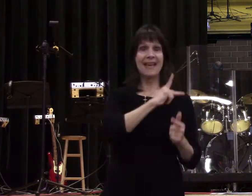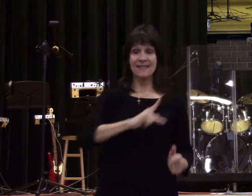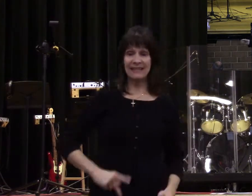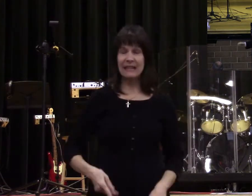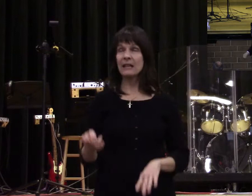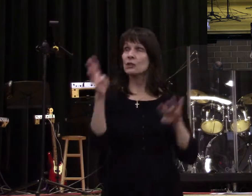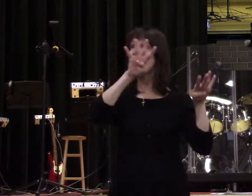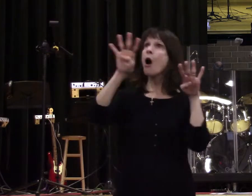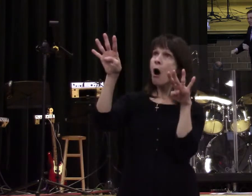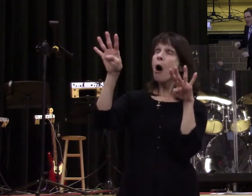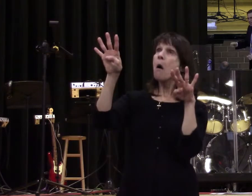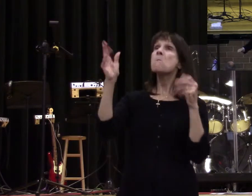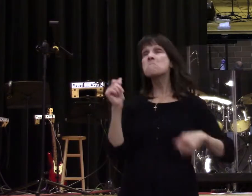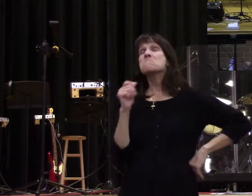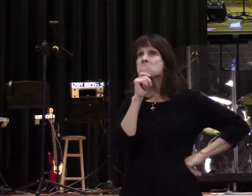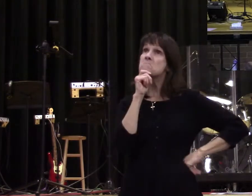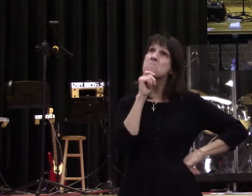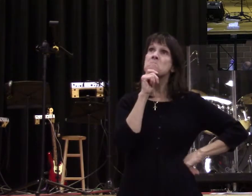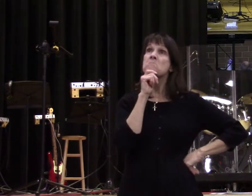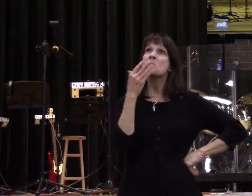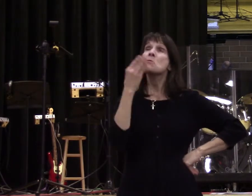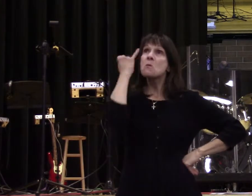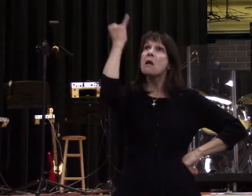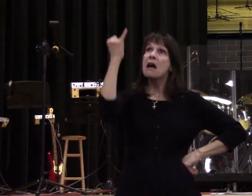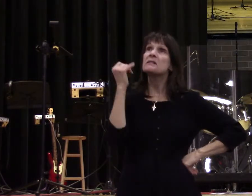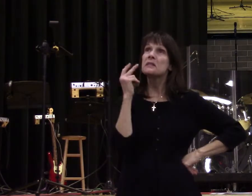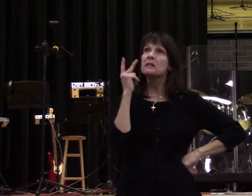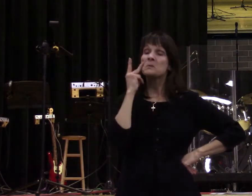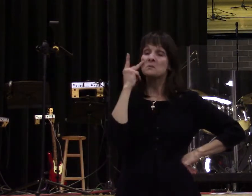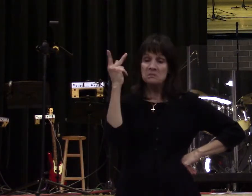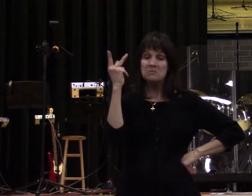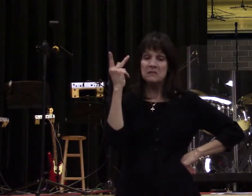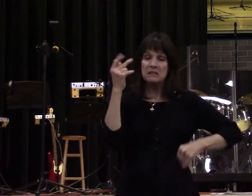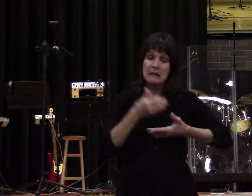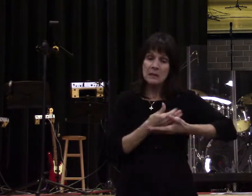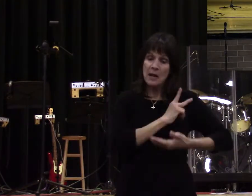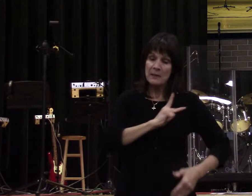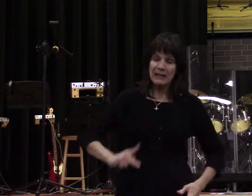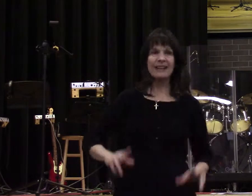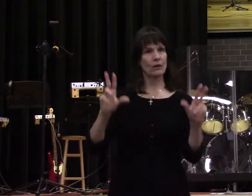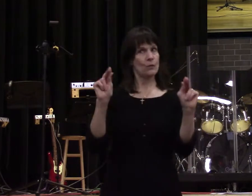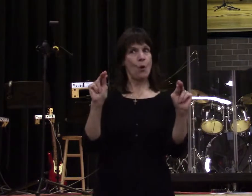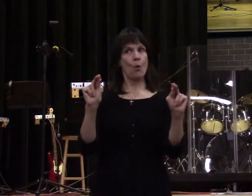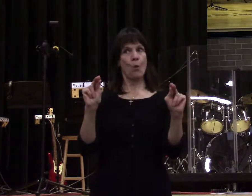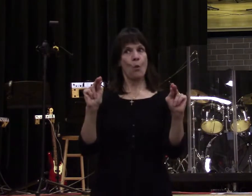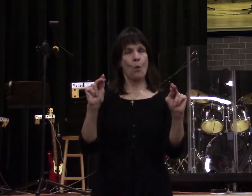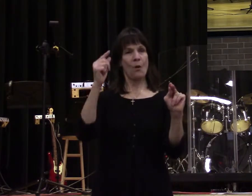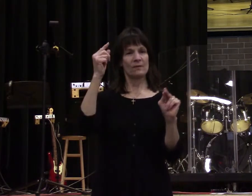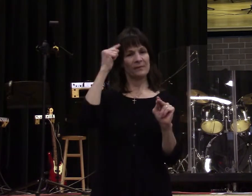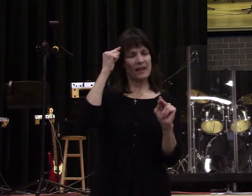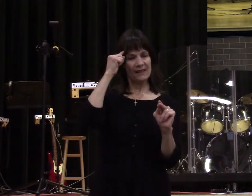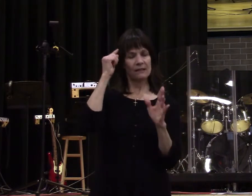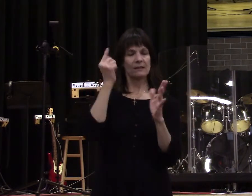Jesus. Or the baby king, okay? I don't see it like that. I see that when Jesus was born, there was a star,